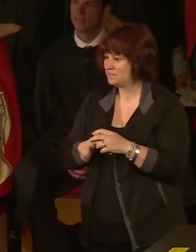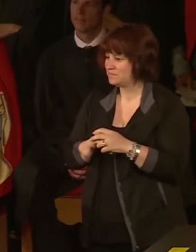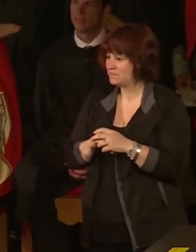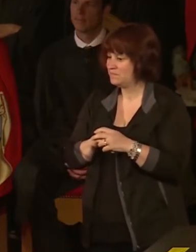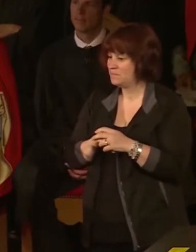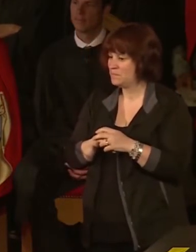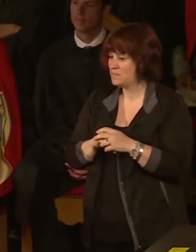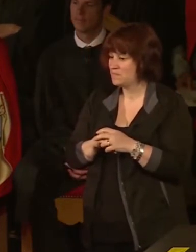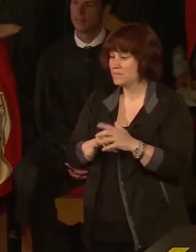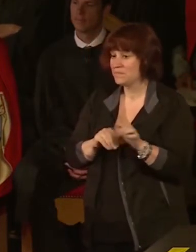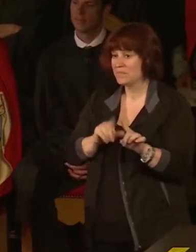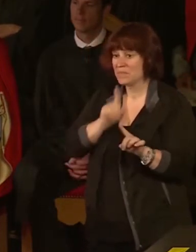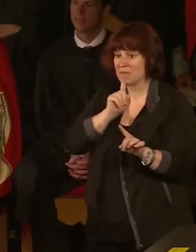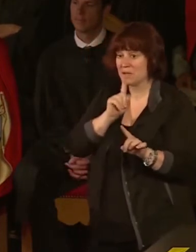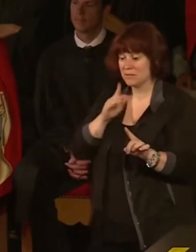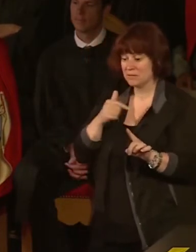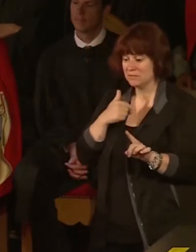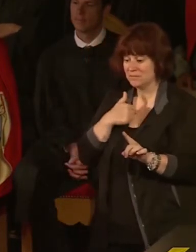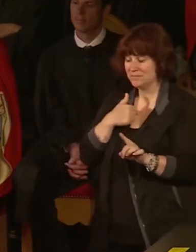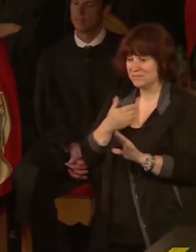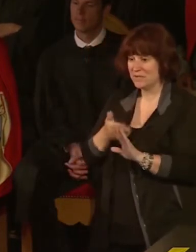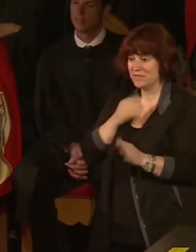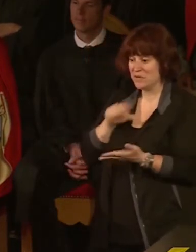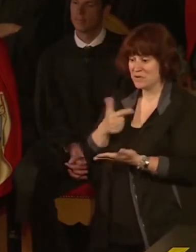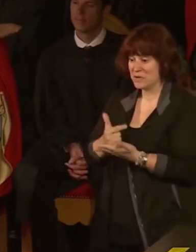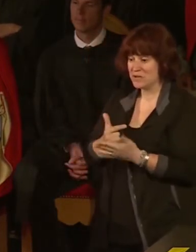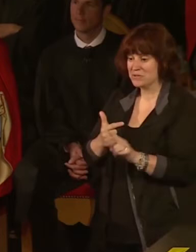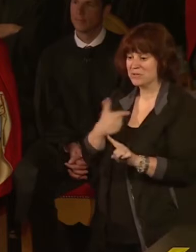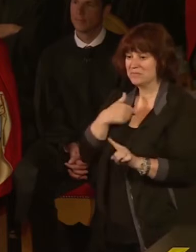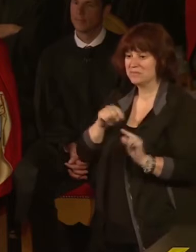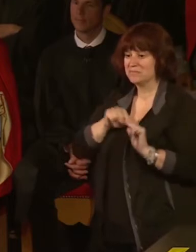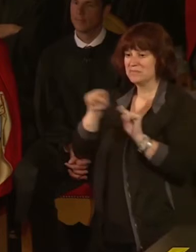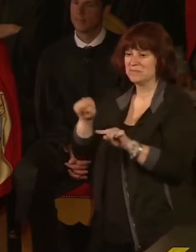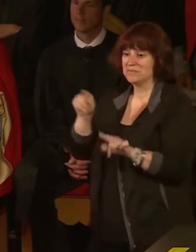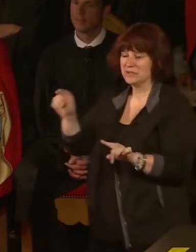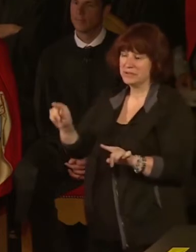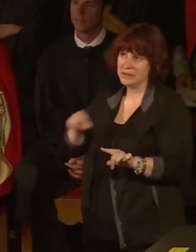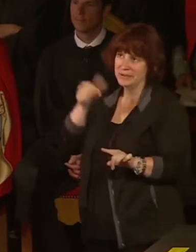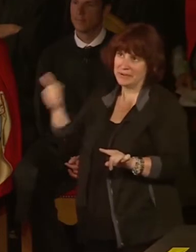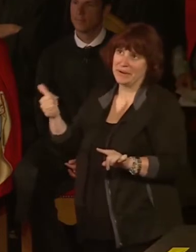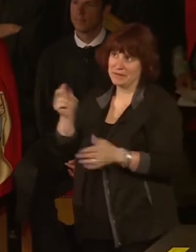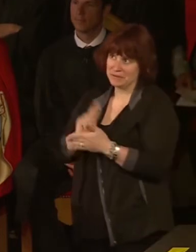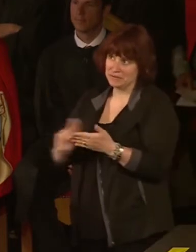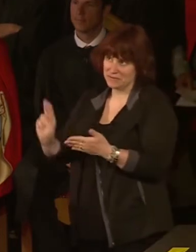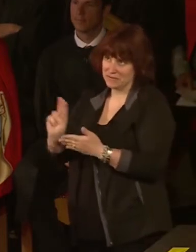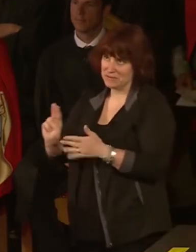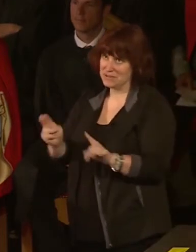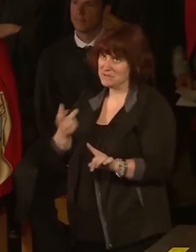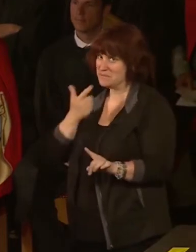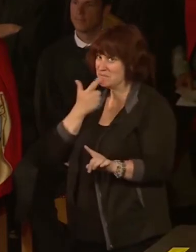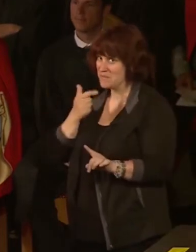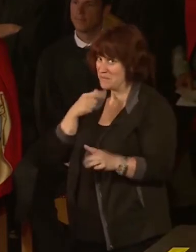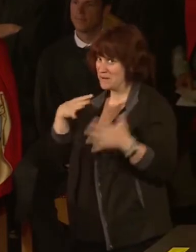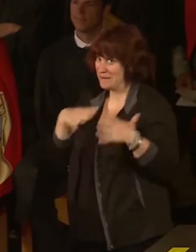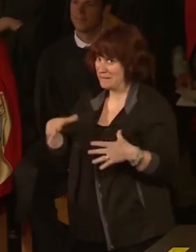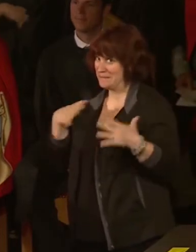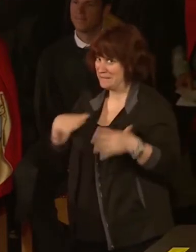In spite of doing my undergrad at an unnamed university with red gowns down